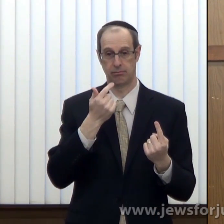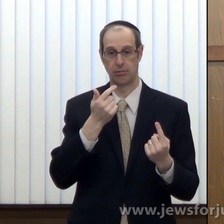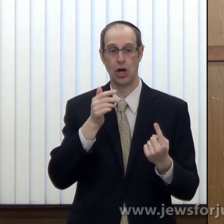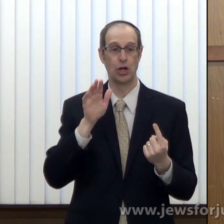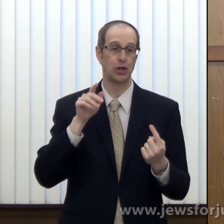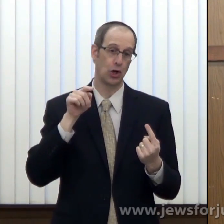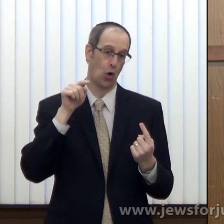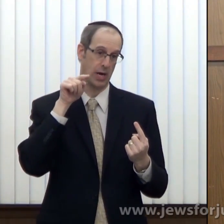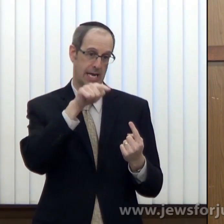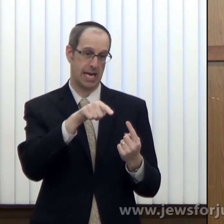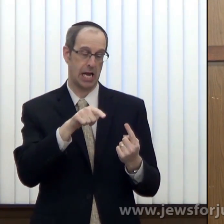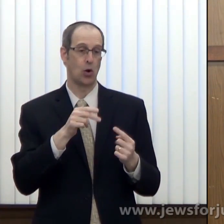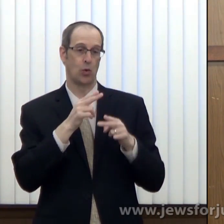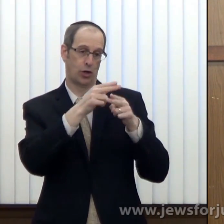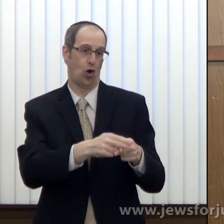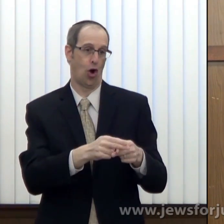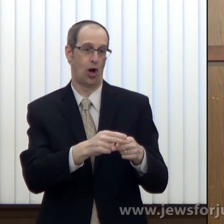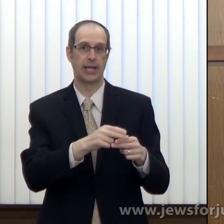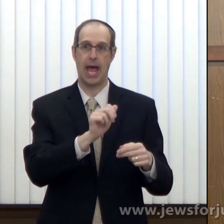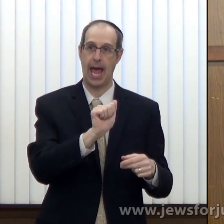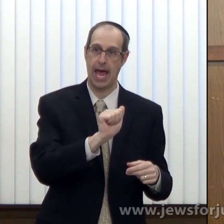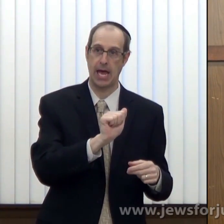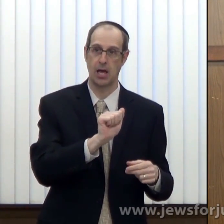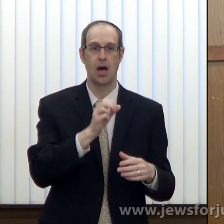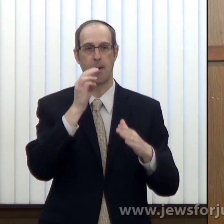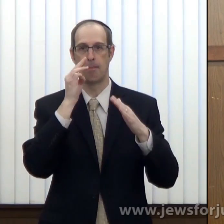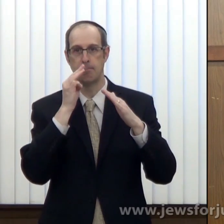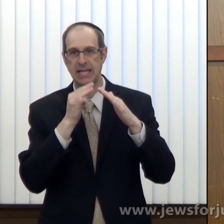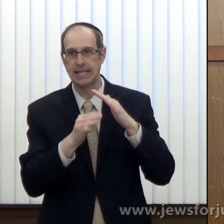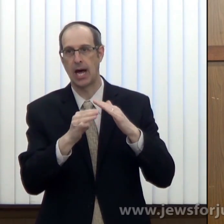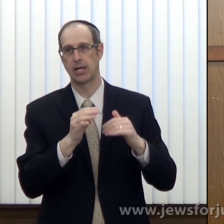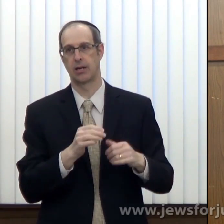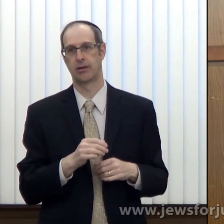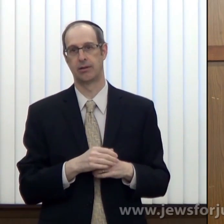a Mashiach, a Messiah.